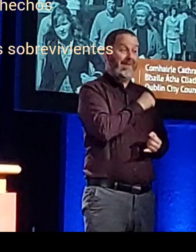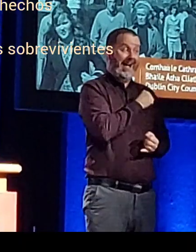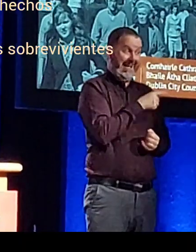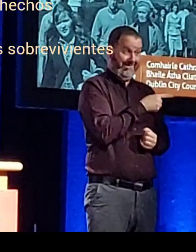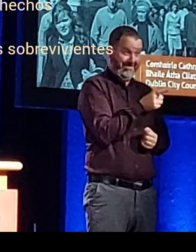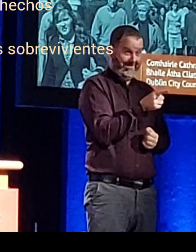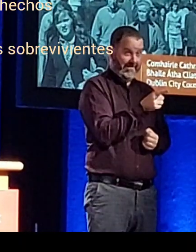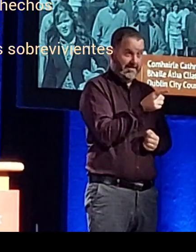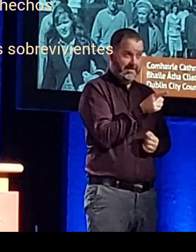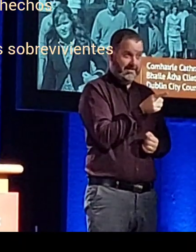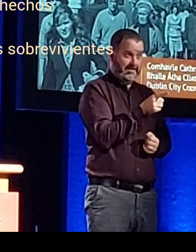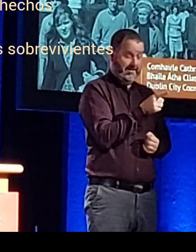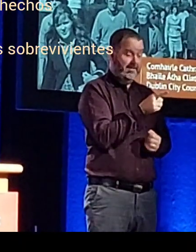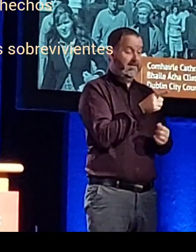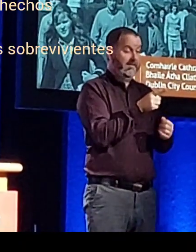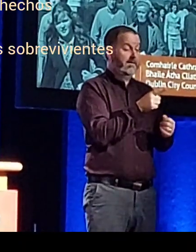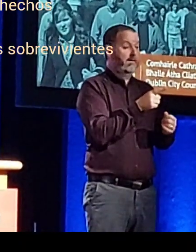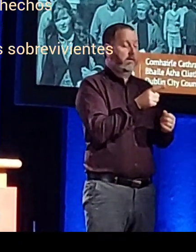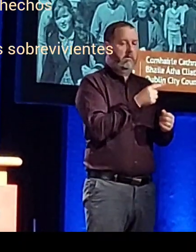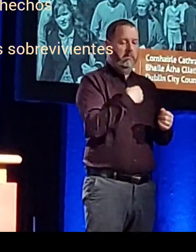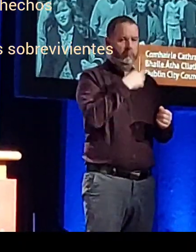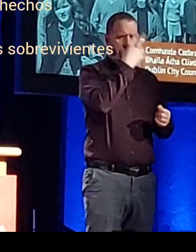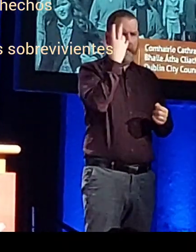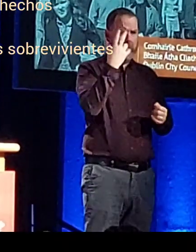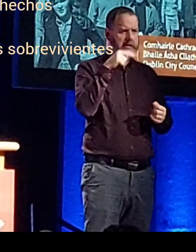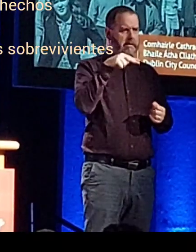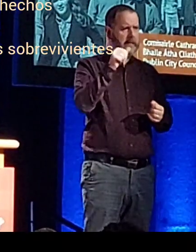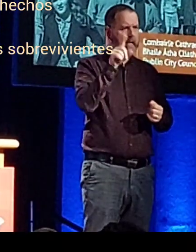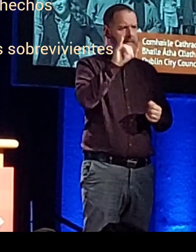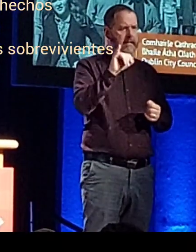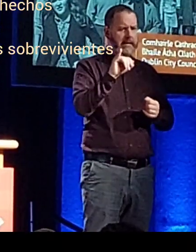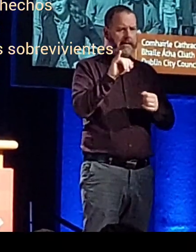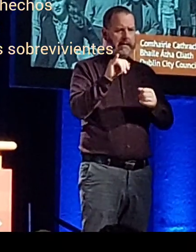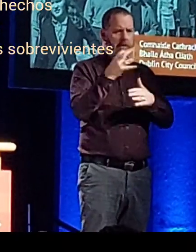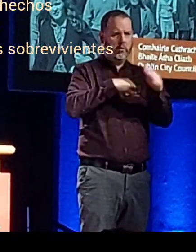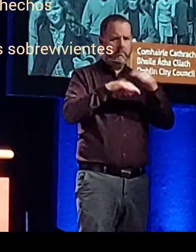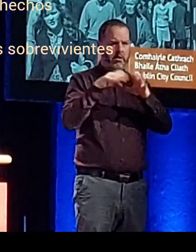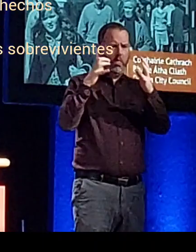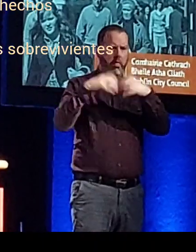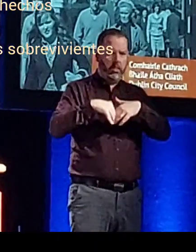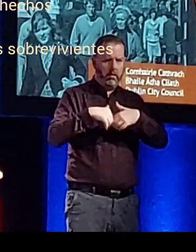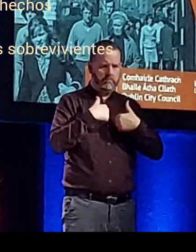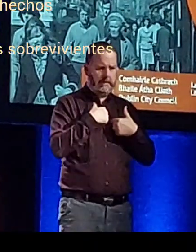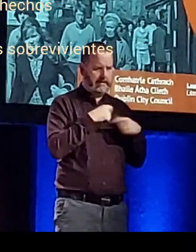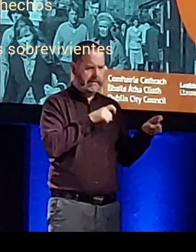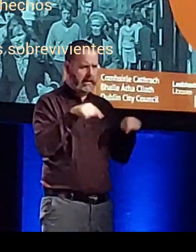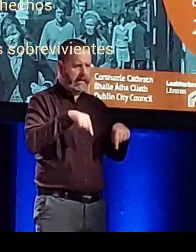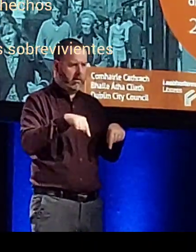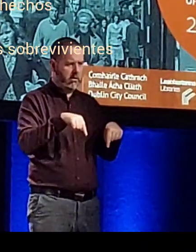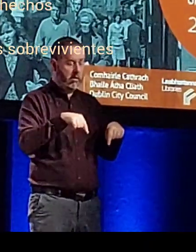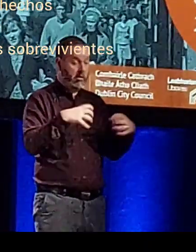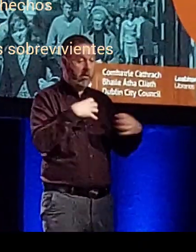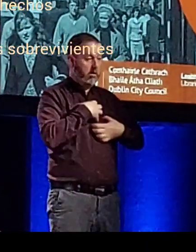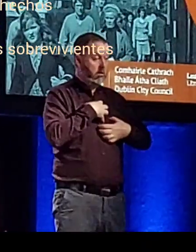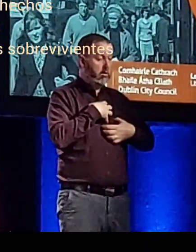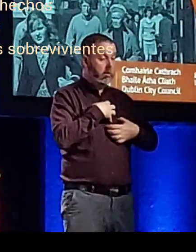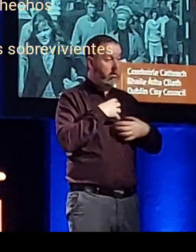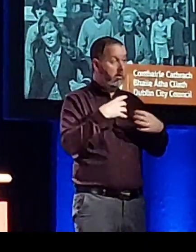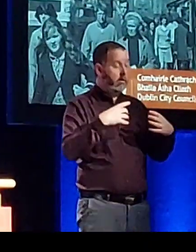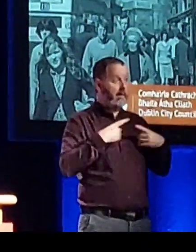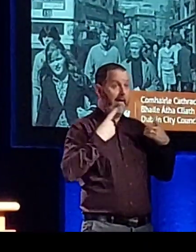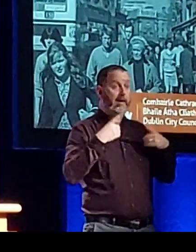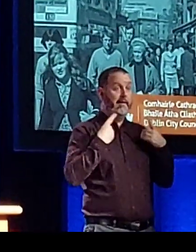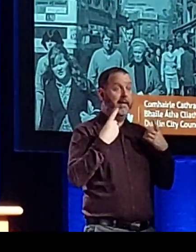they realised that they'd outlived the Nazi regime, I think were astonished, delighted, of course, to